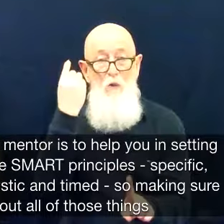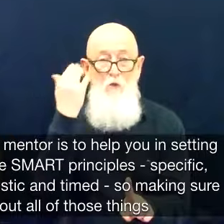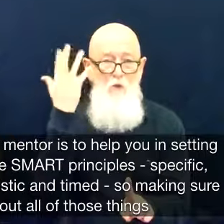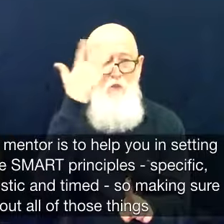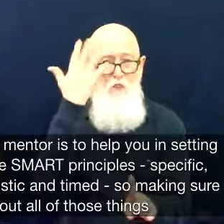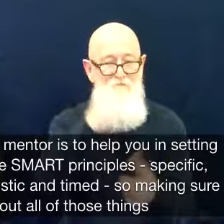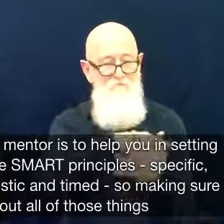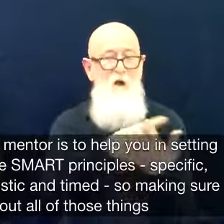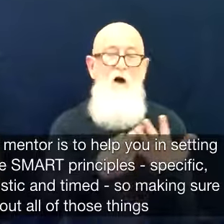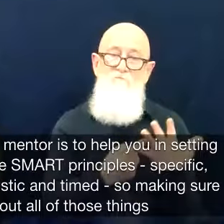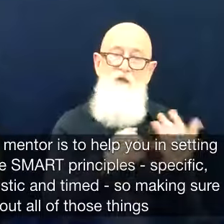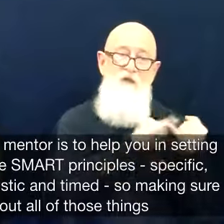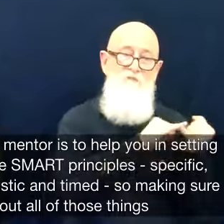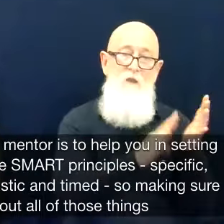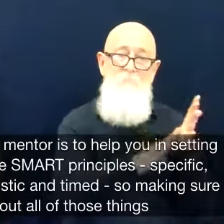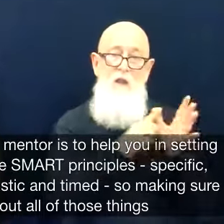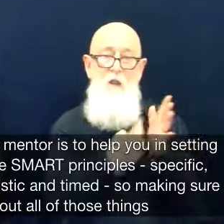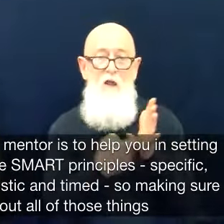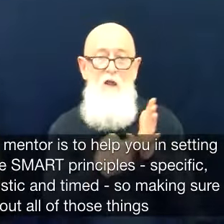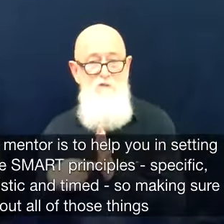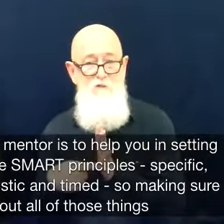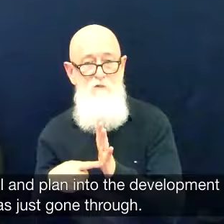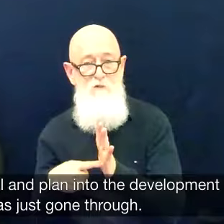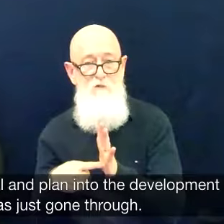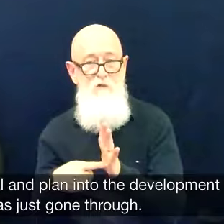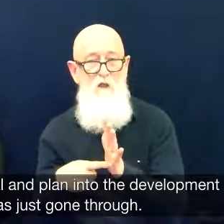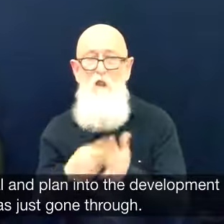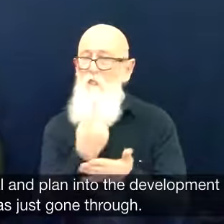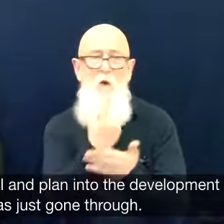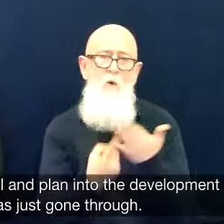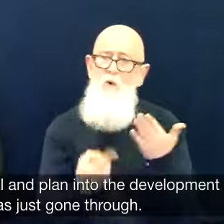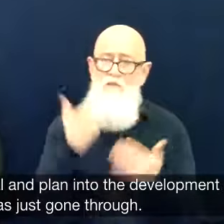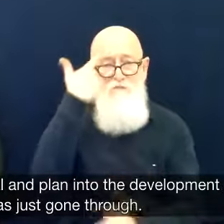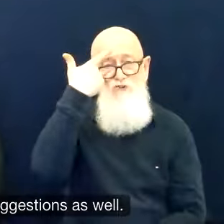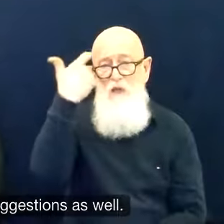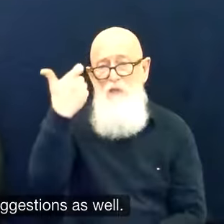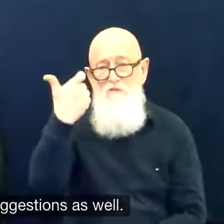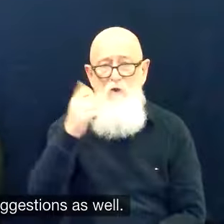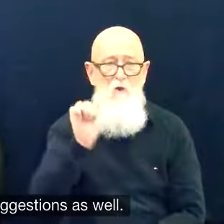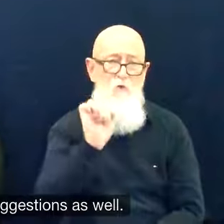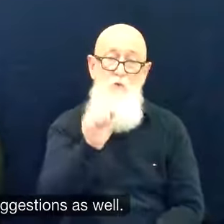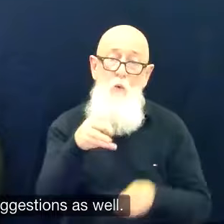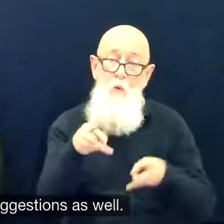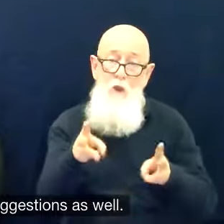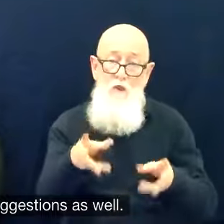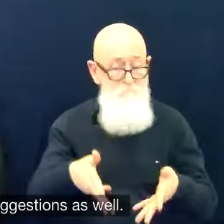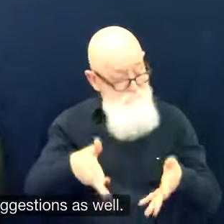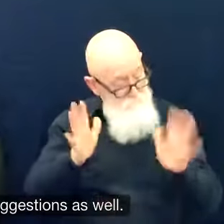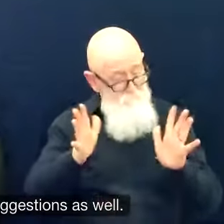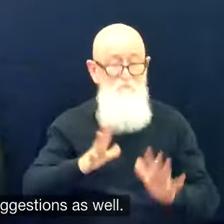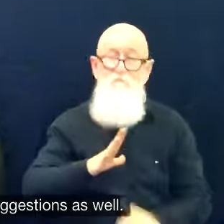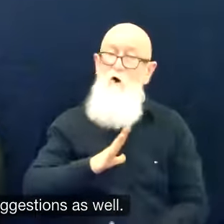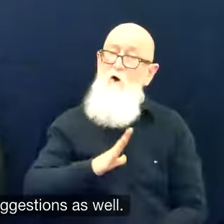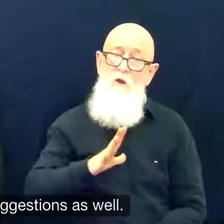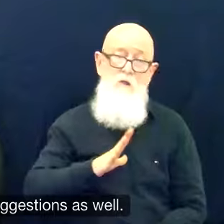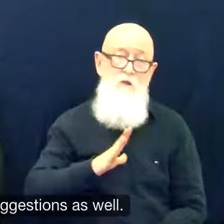just gone through. And there's just suggestions as well. I mean, you can do it in your own way if doing it this way really